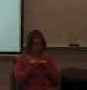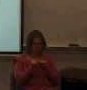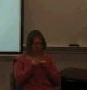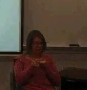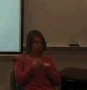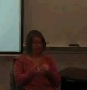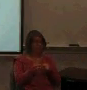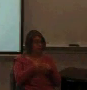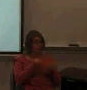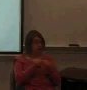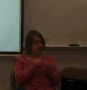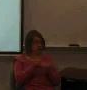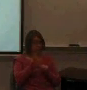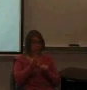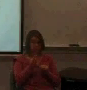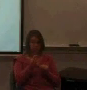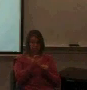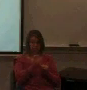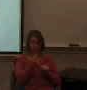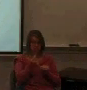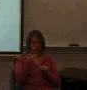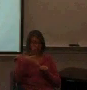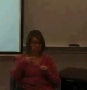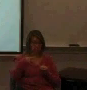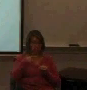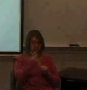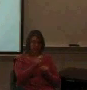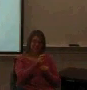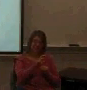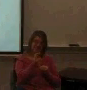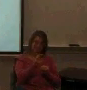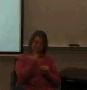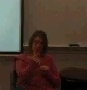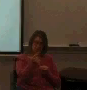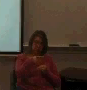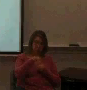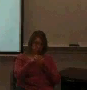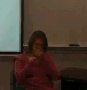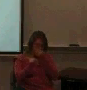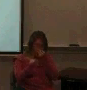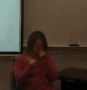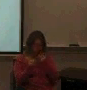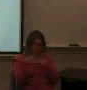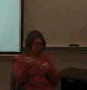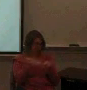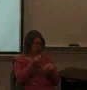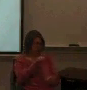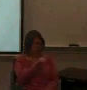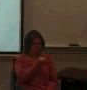the number of CG pairs. Why does that increase stability?